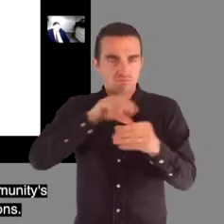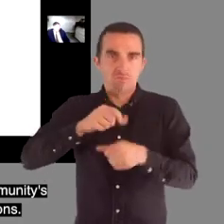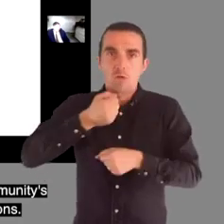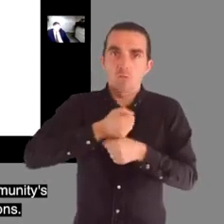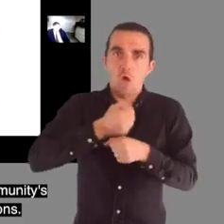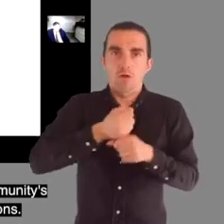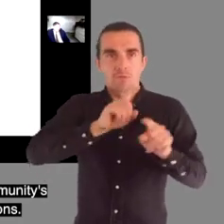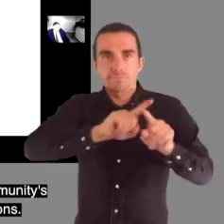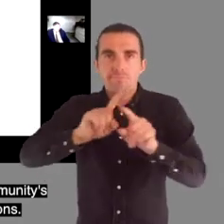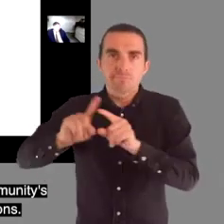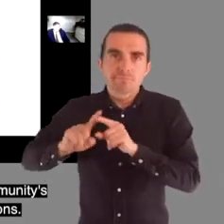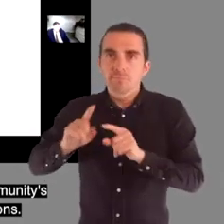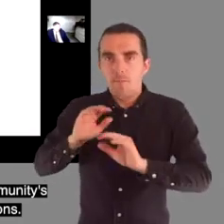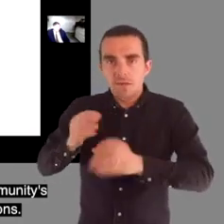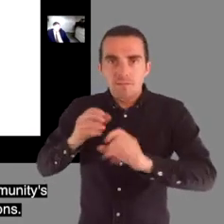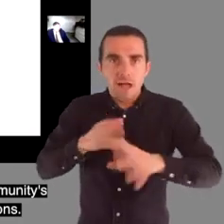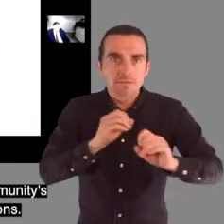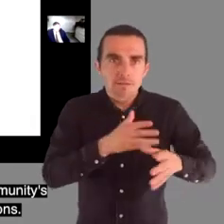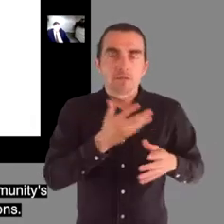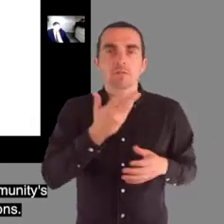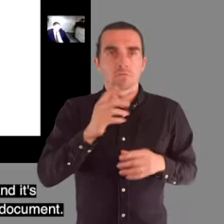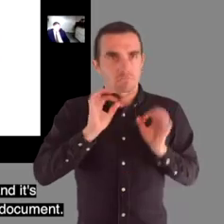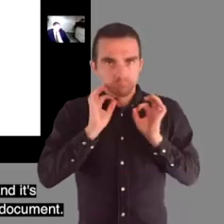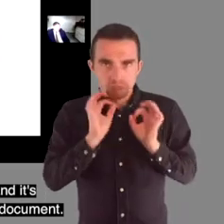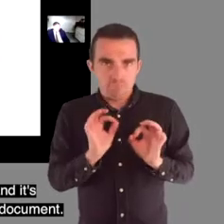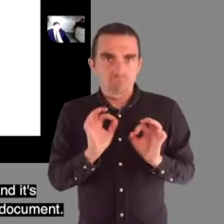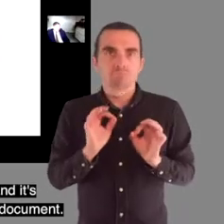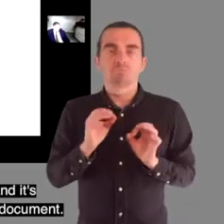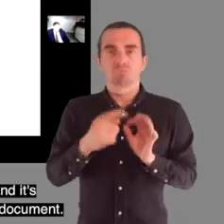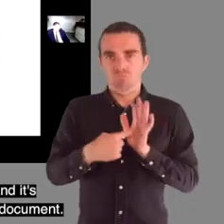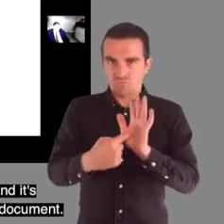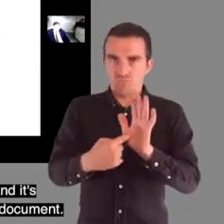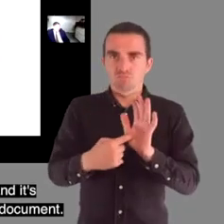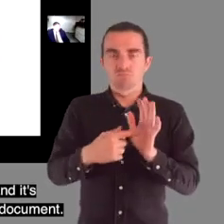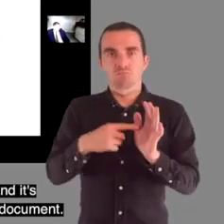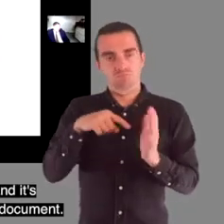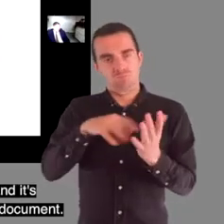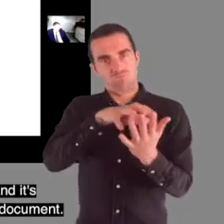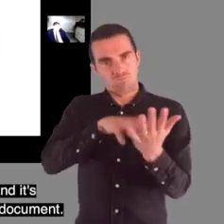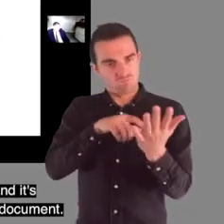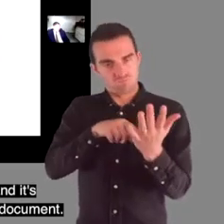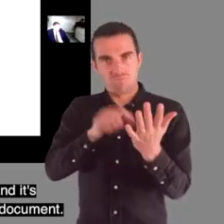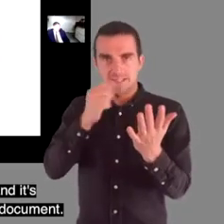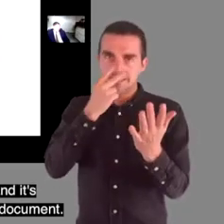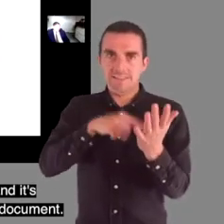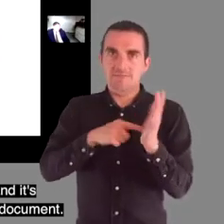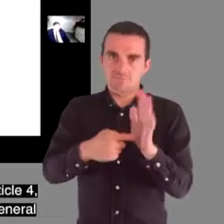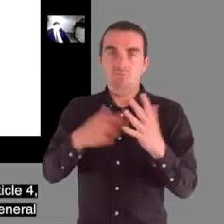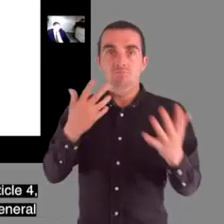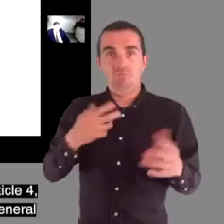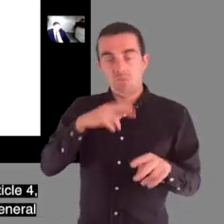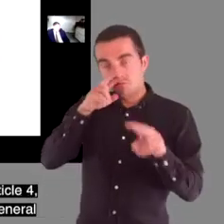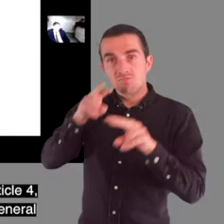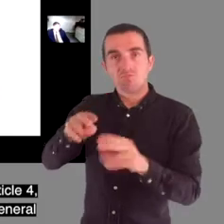disability community's positions on various provisions. This was enormously useful, and it's reflected in the ultimate text of the